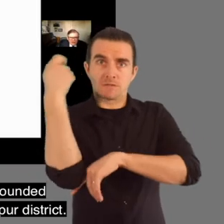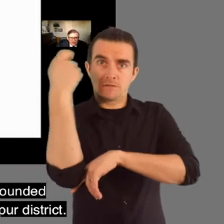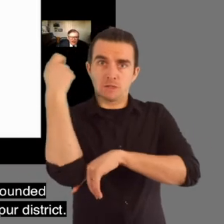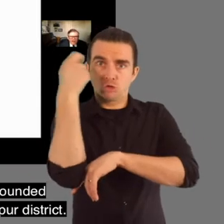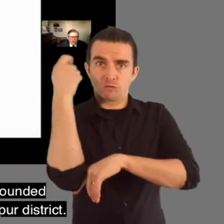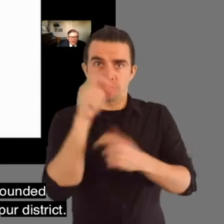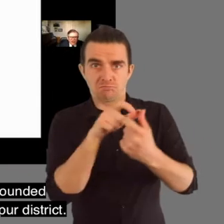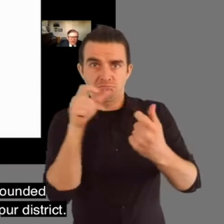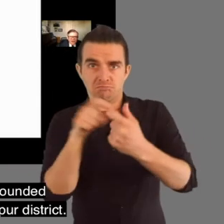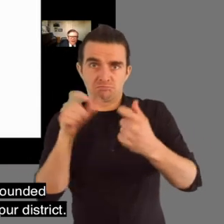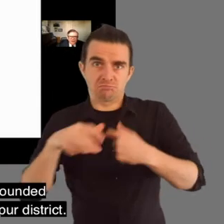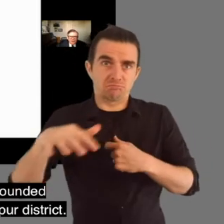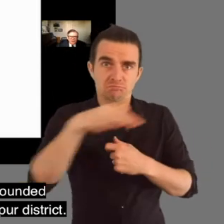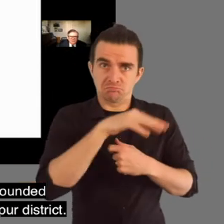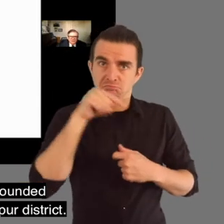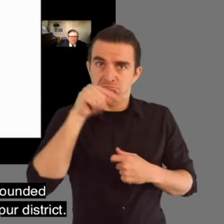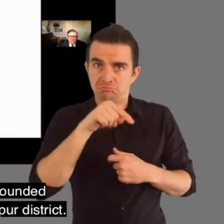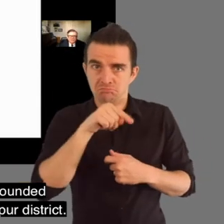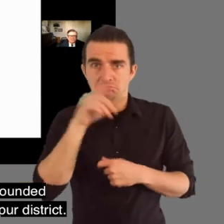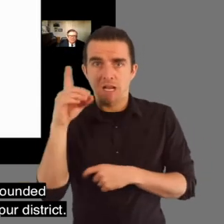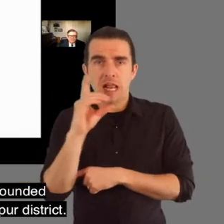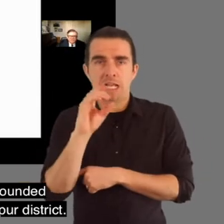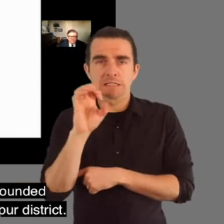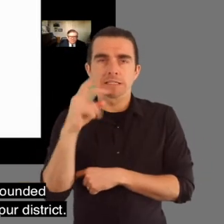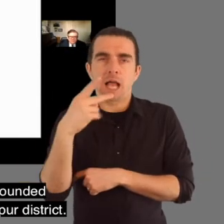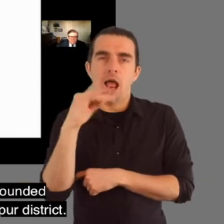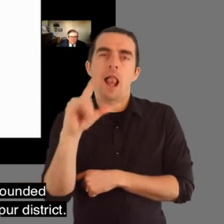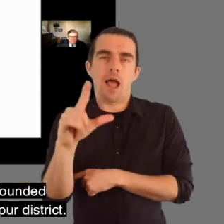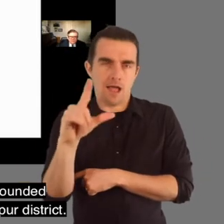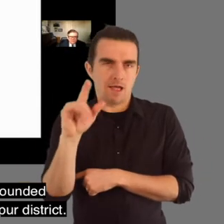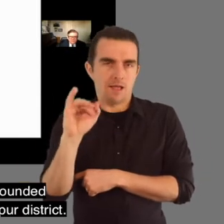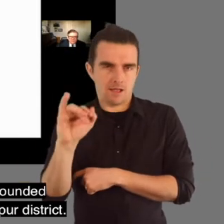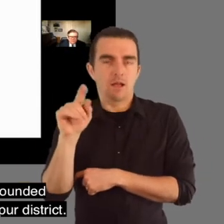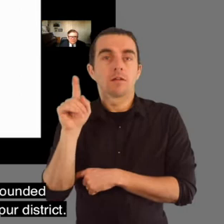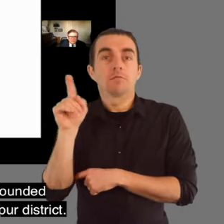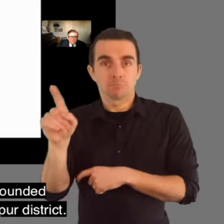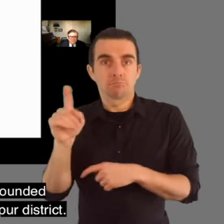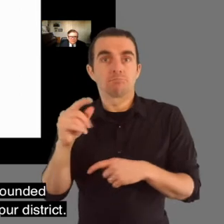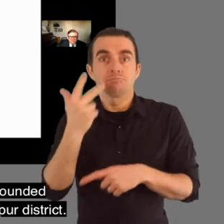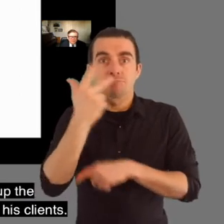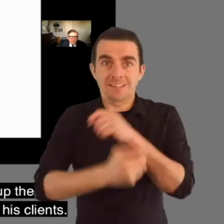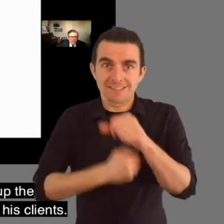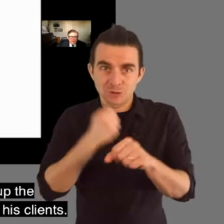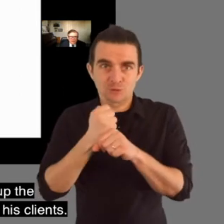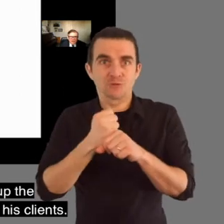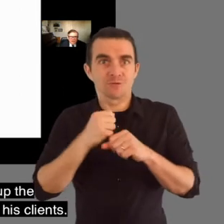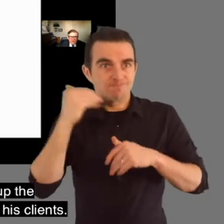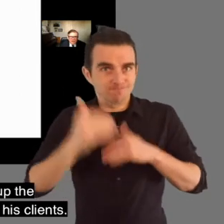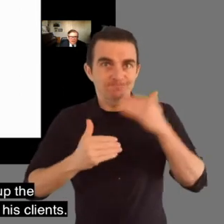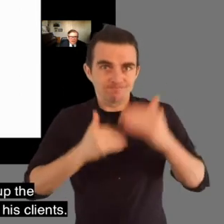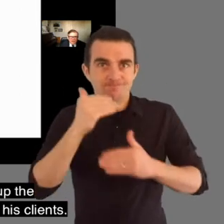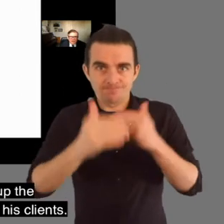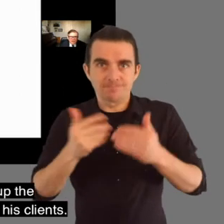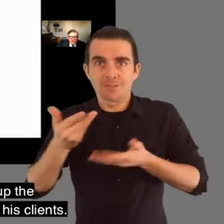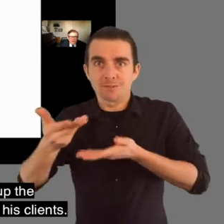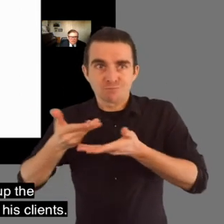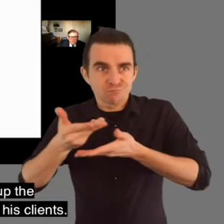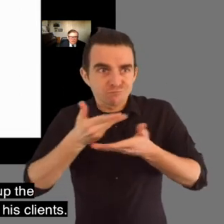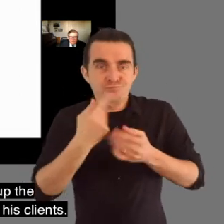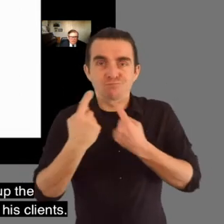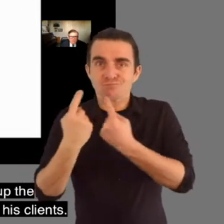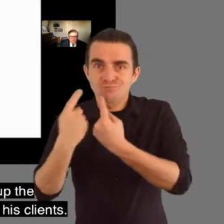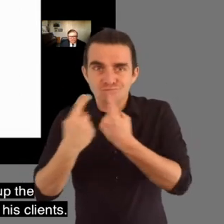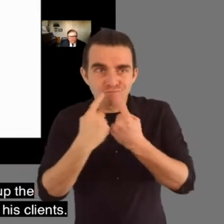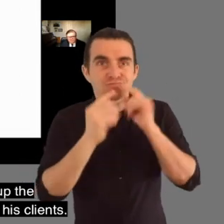But despite his condition, Khan founded a garment factory in Delhi's Madhepur district. It took him 3 years to set up the